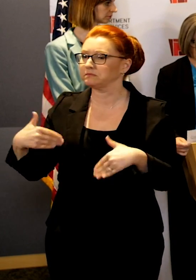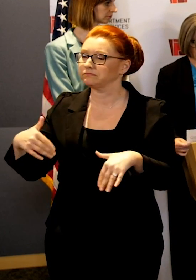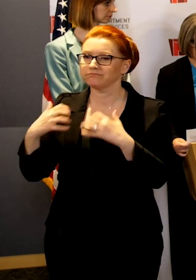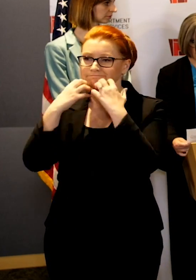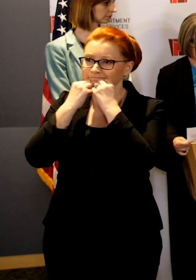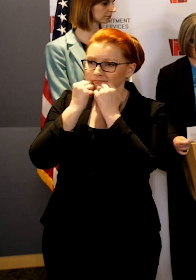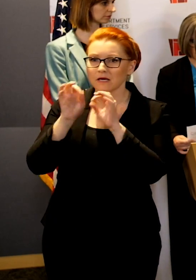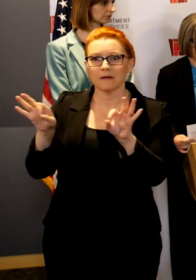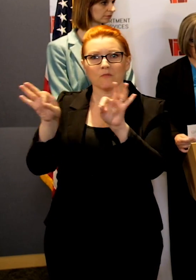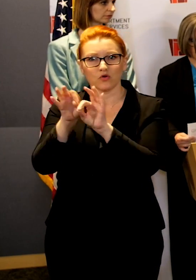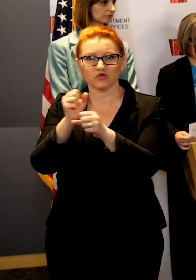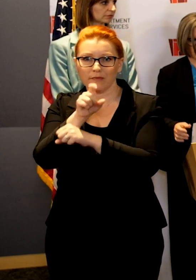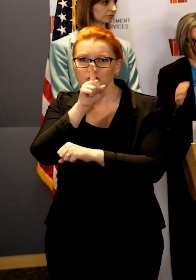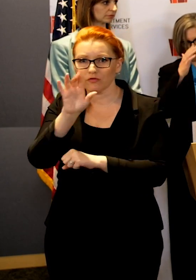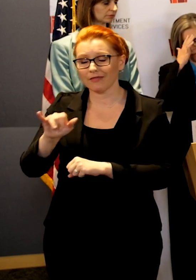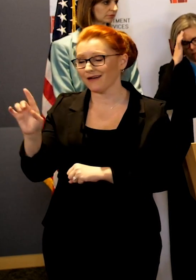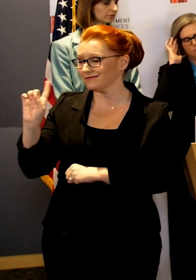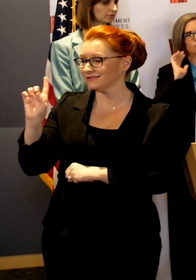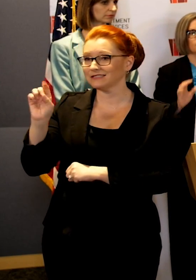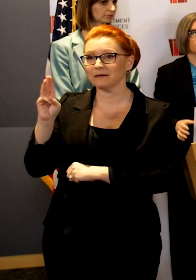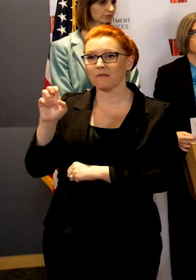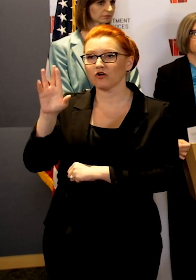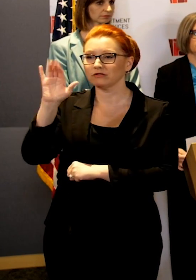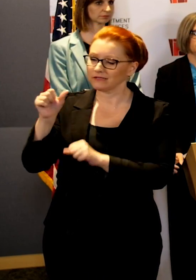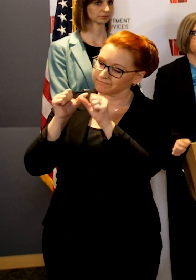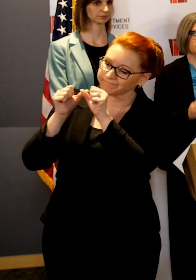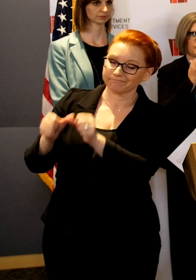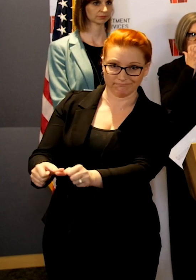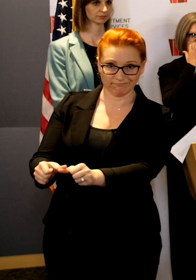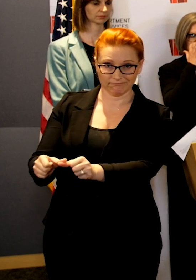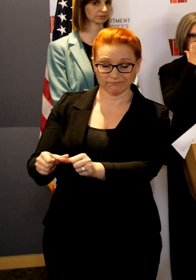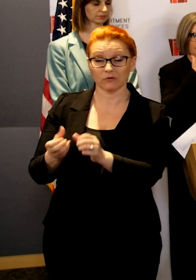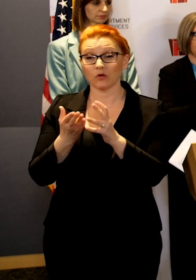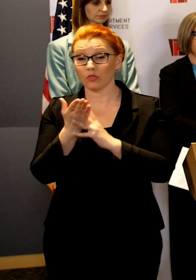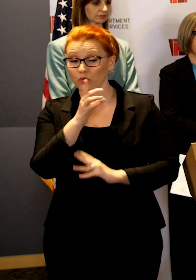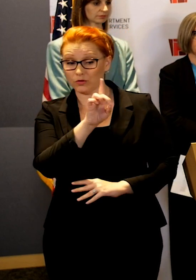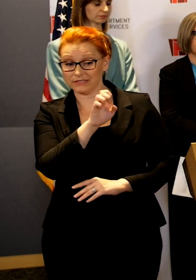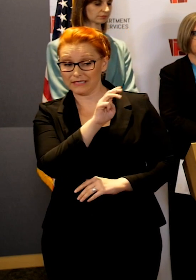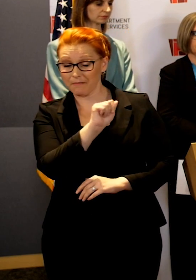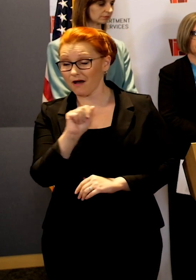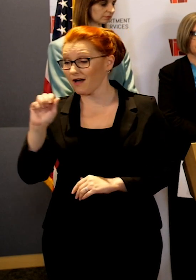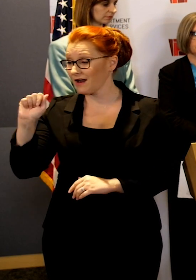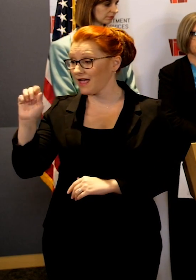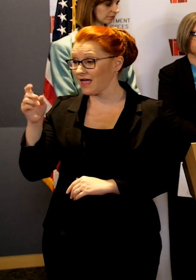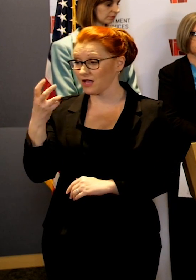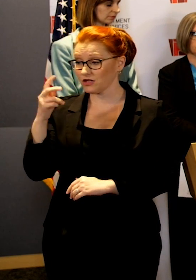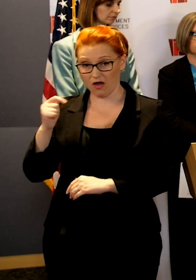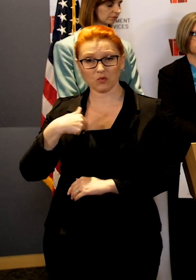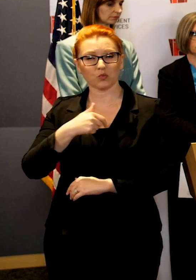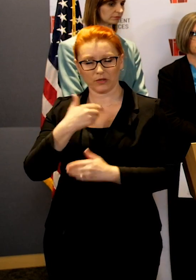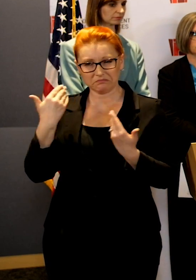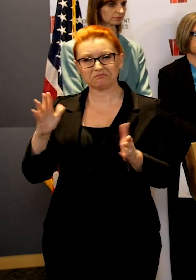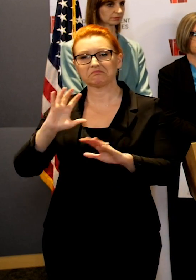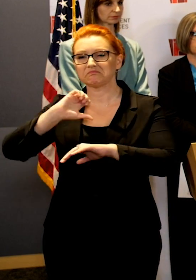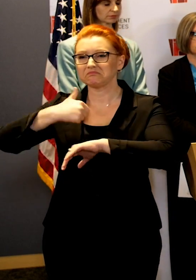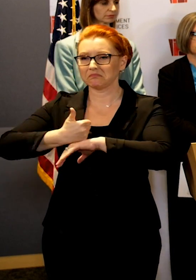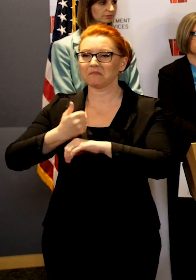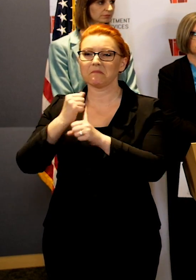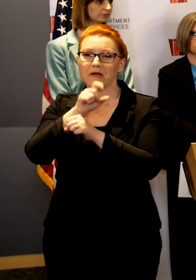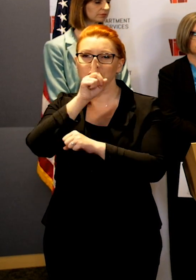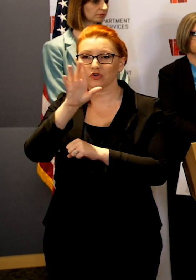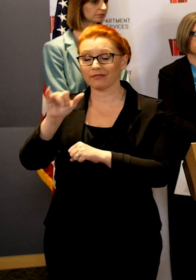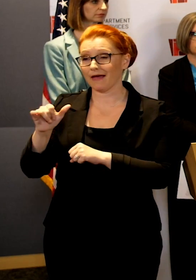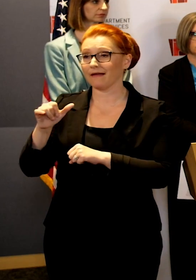in ensuring that democracy goes on. Through DEMA and ADOT, we've made sure that election officials have